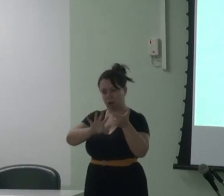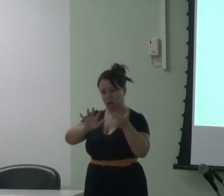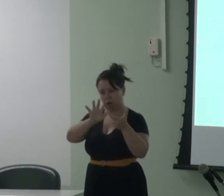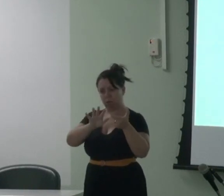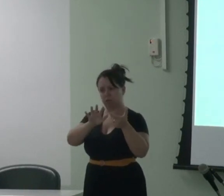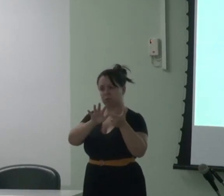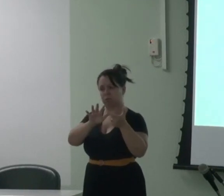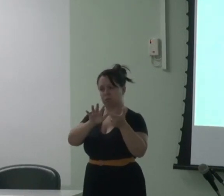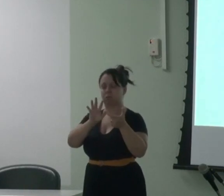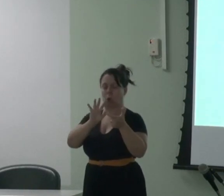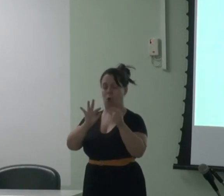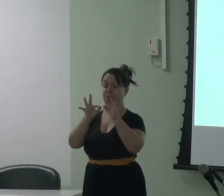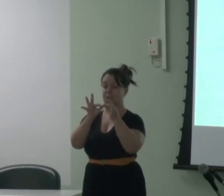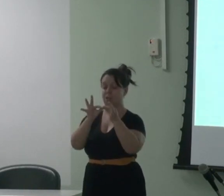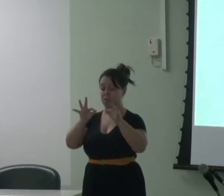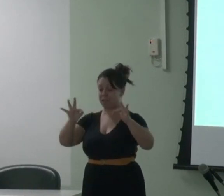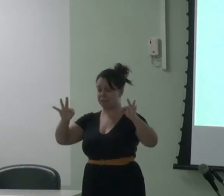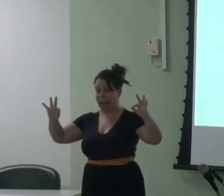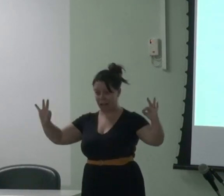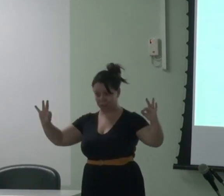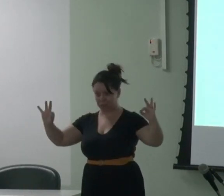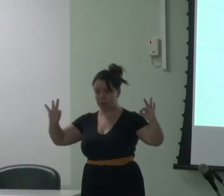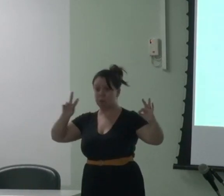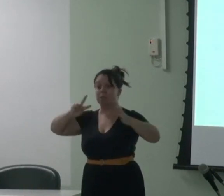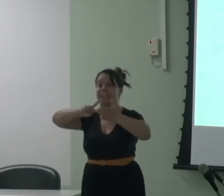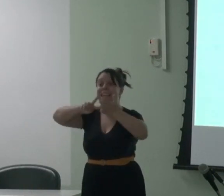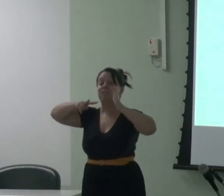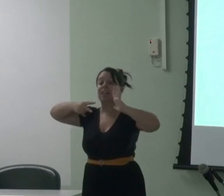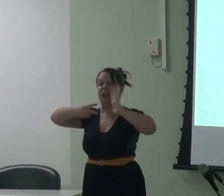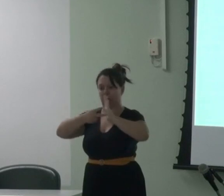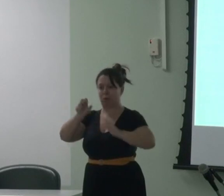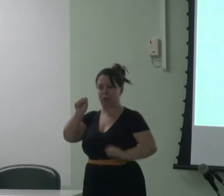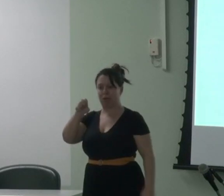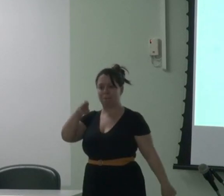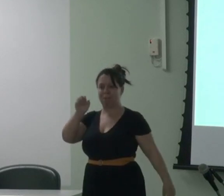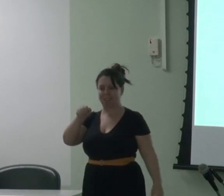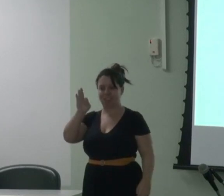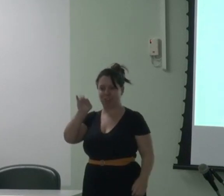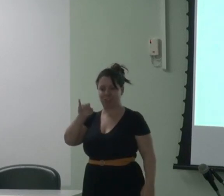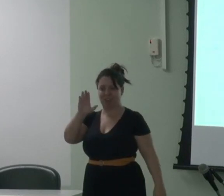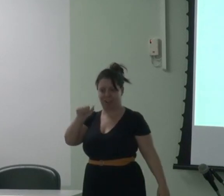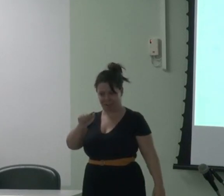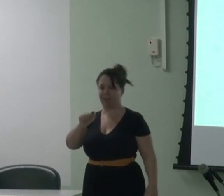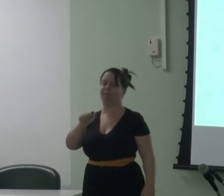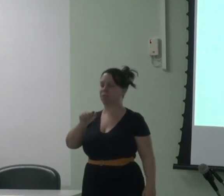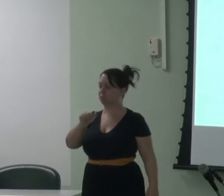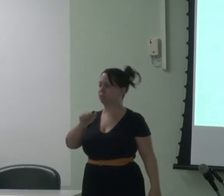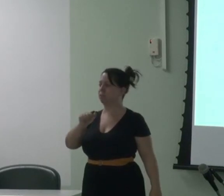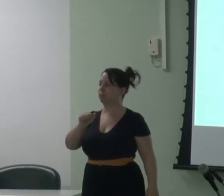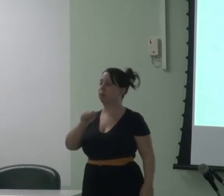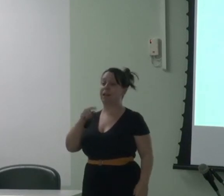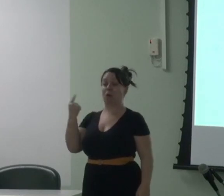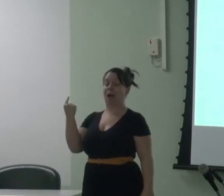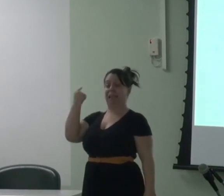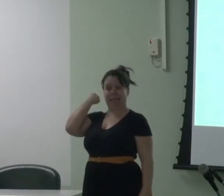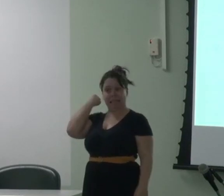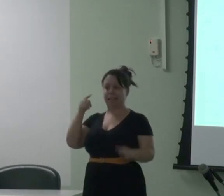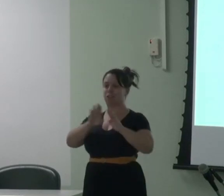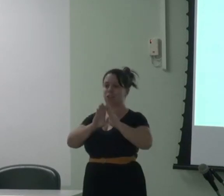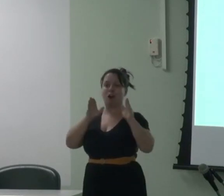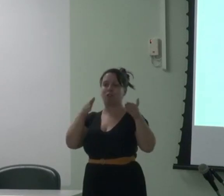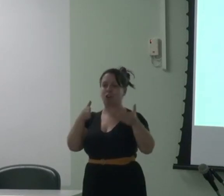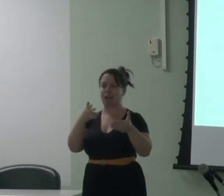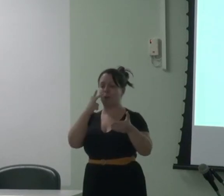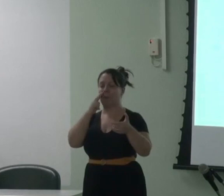structure of the sentence. So what Dan presented here are universal dependencies which focus on the so-called like